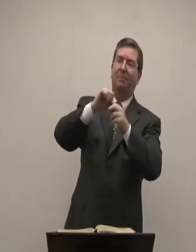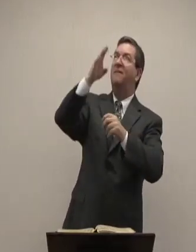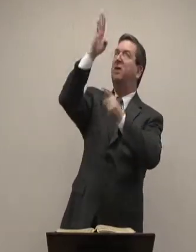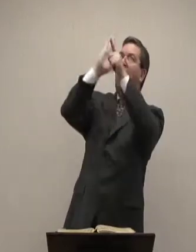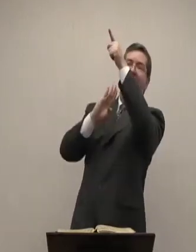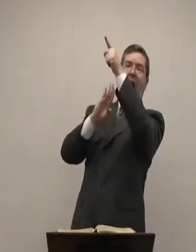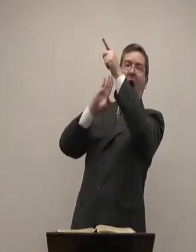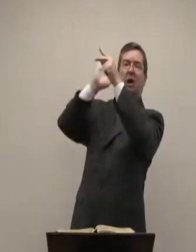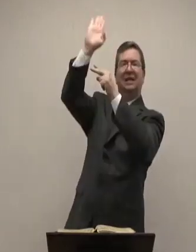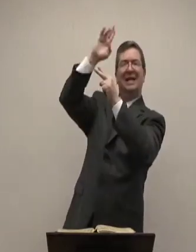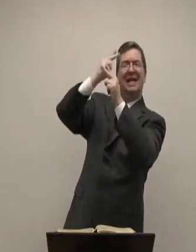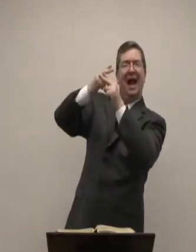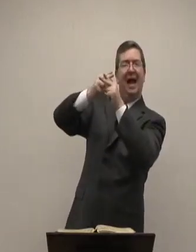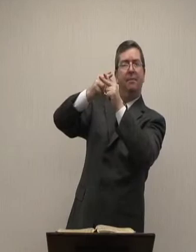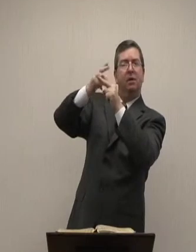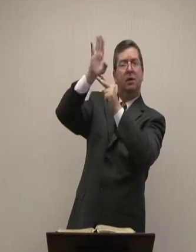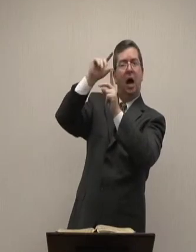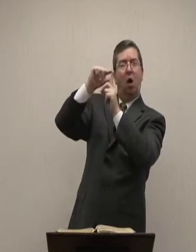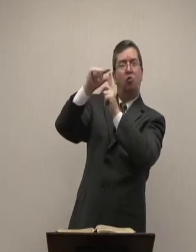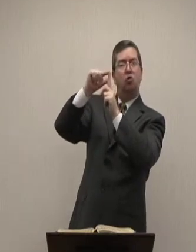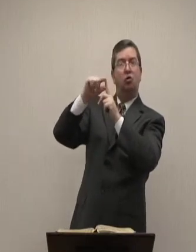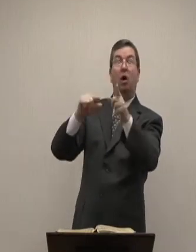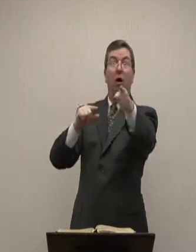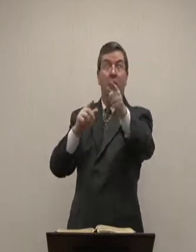They really push to remove the commandments